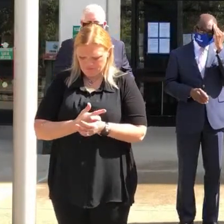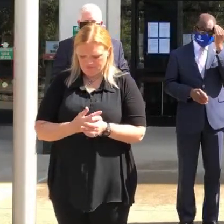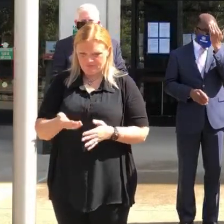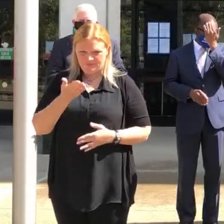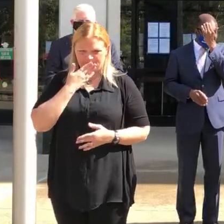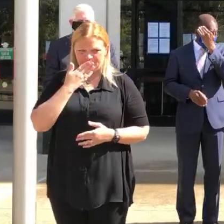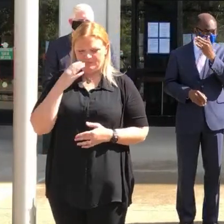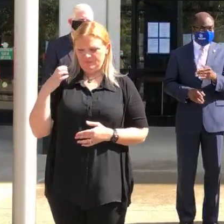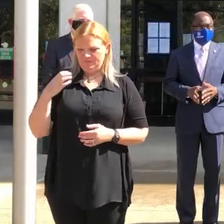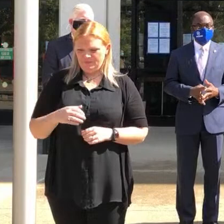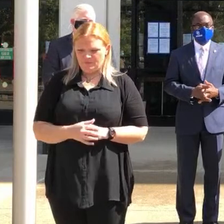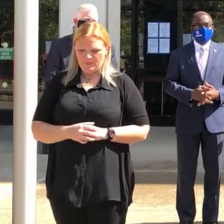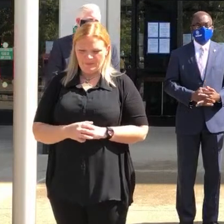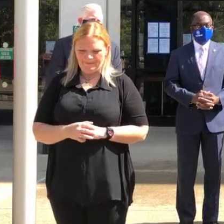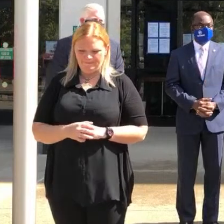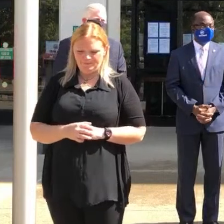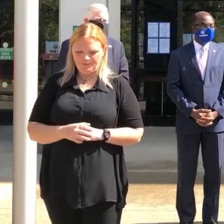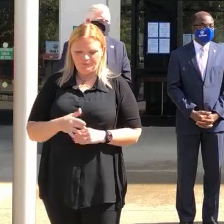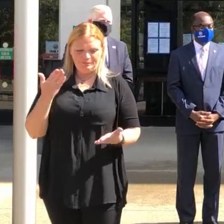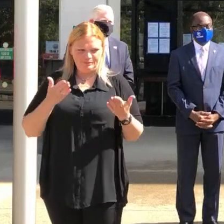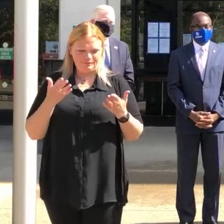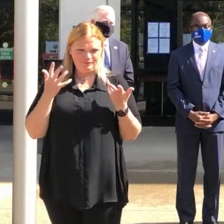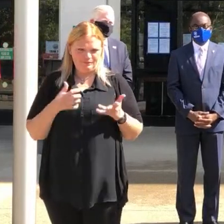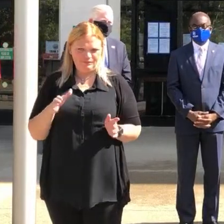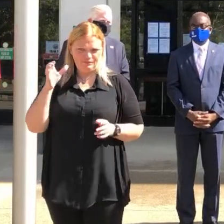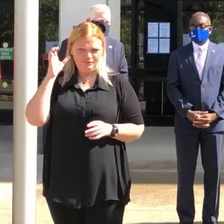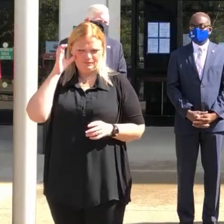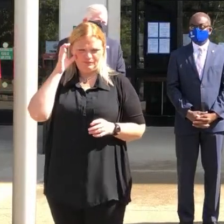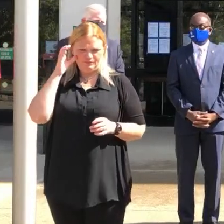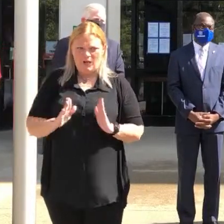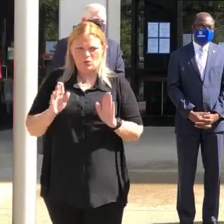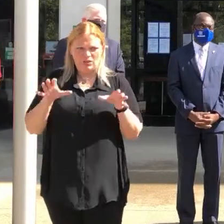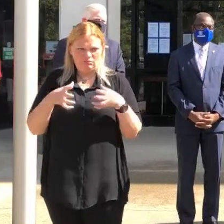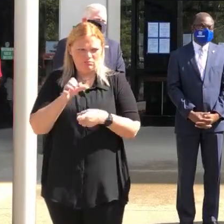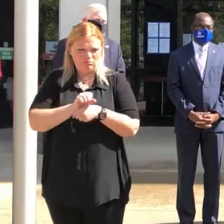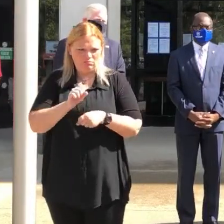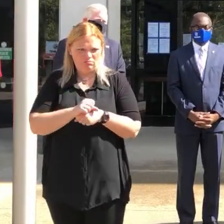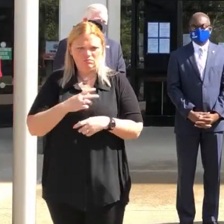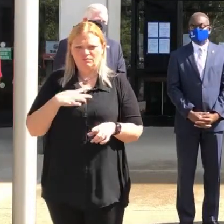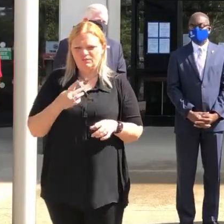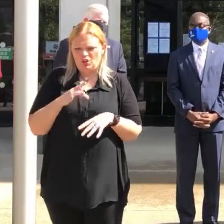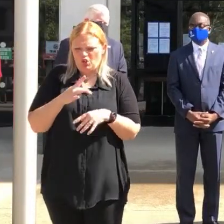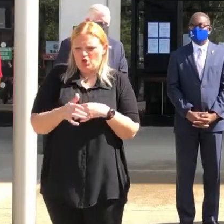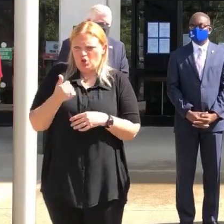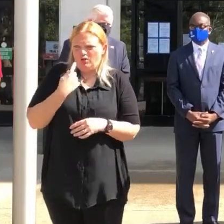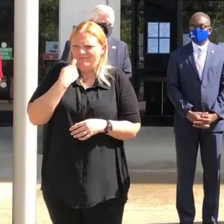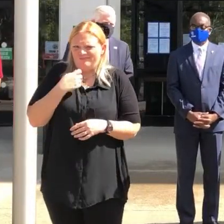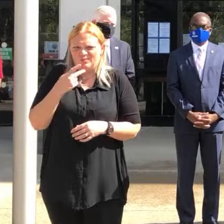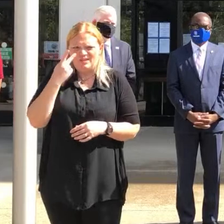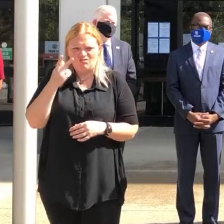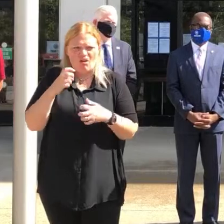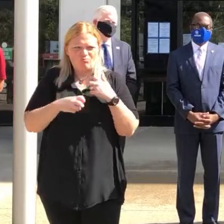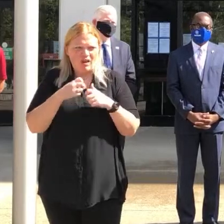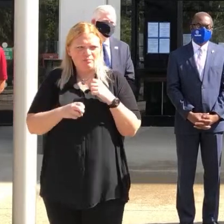Thank you, Madam Chair. As you may have heard the chairwoman speak, we saw the problems arising as a result of COVID-19. We did create